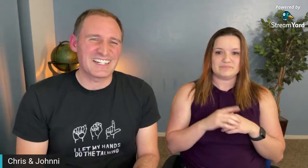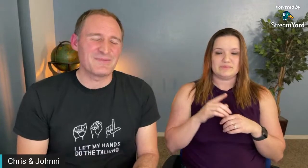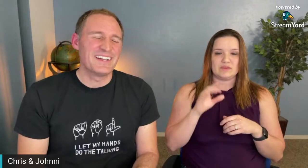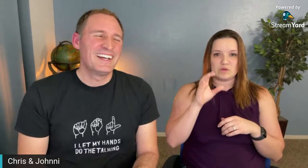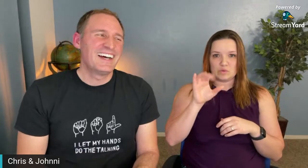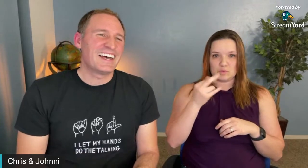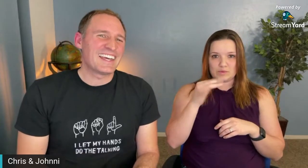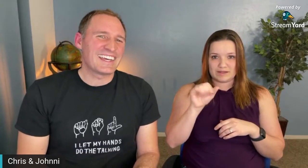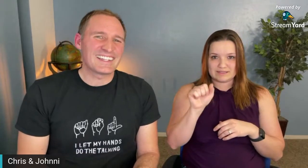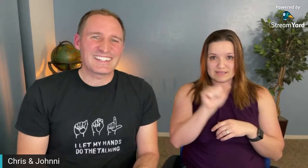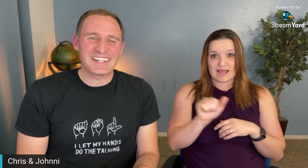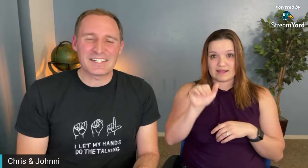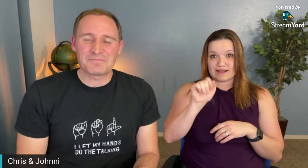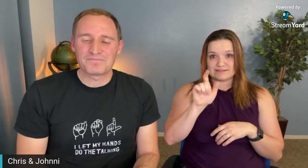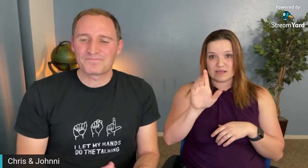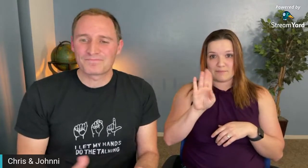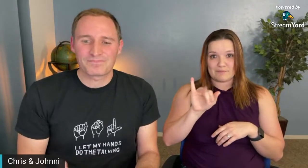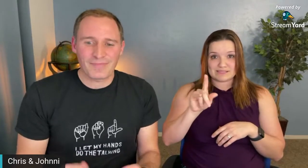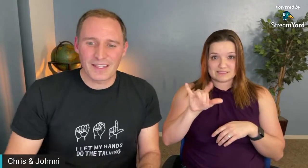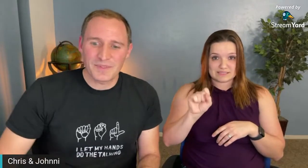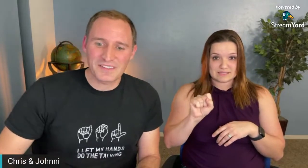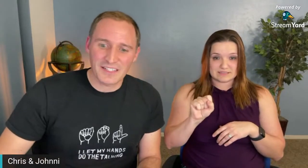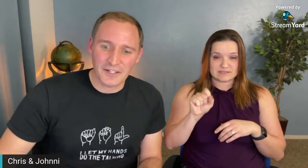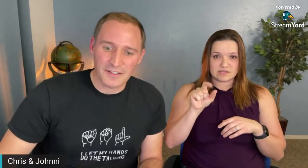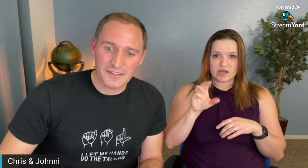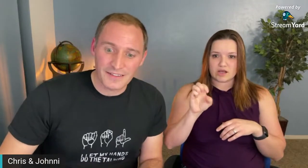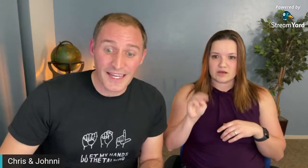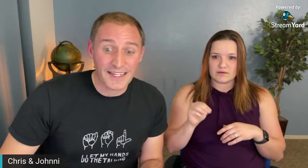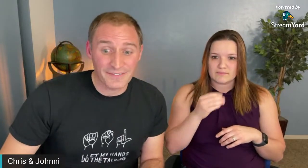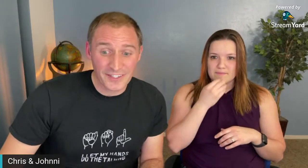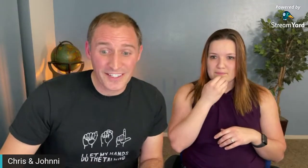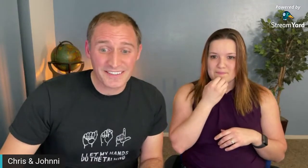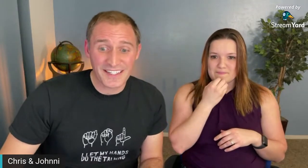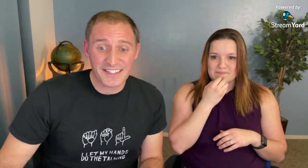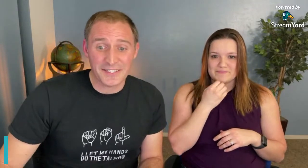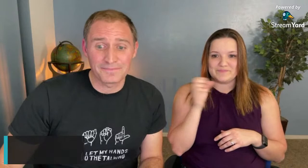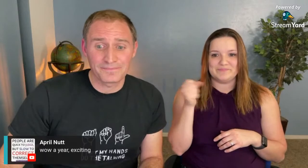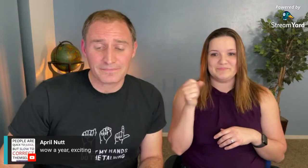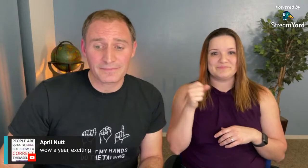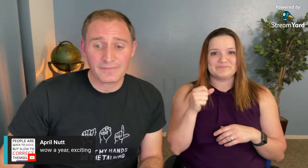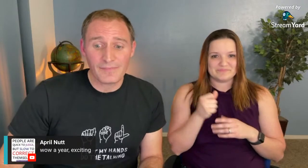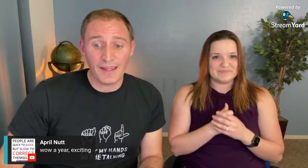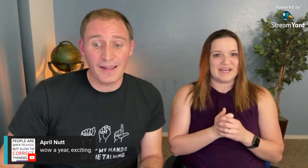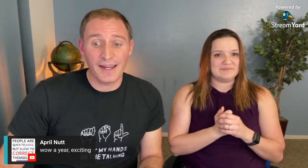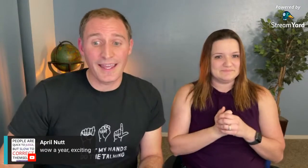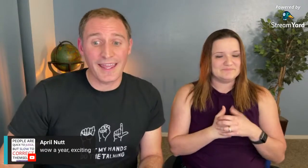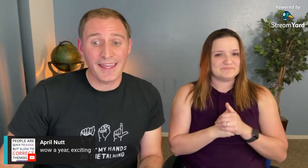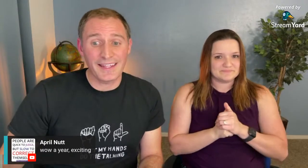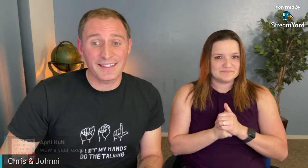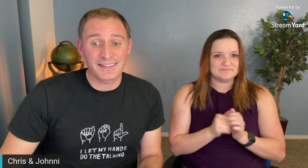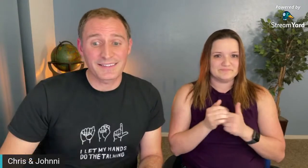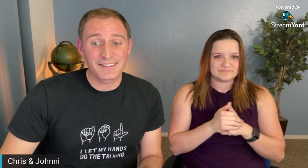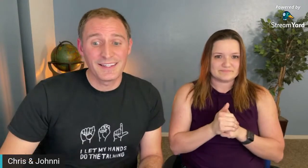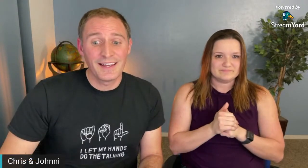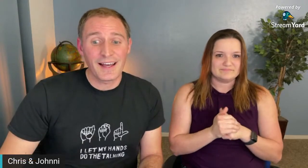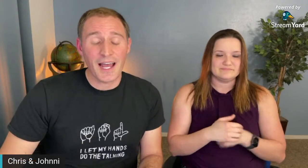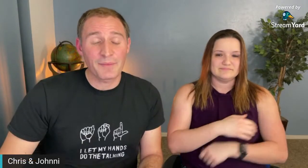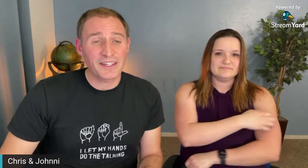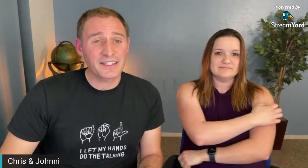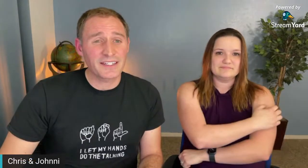chris@aslbasics.com. And let me see here. Yeah, very exciting year. Yeah. And I'm not going to